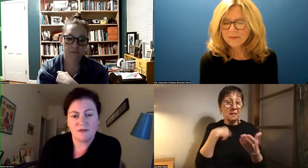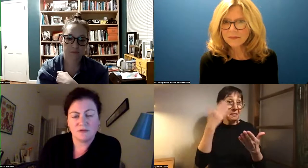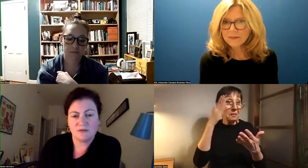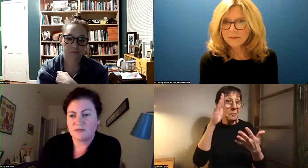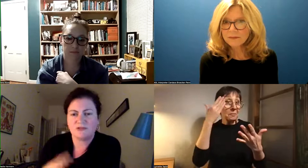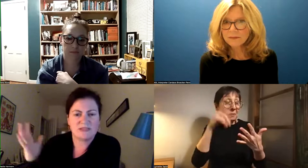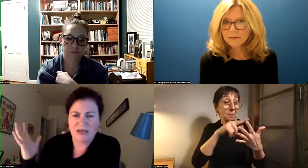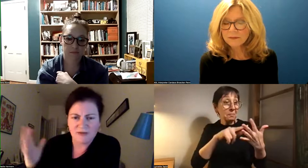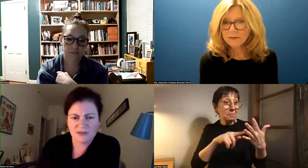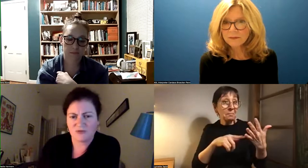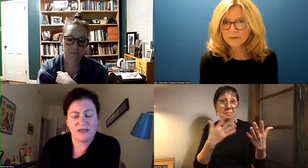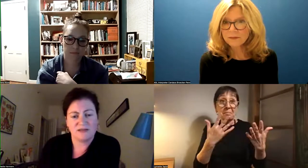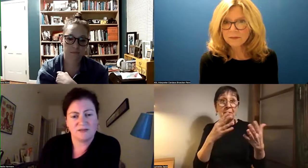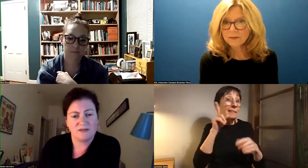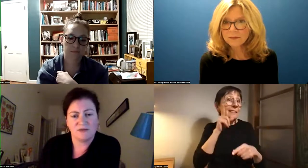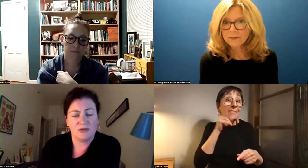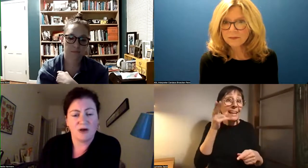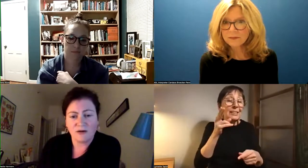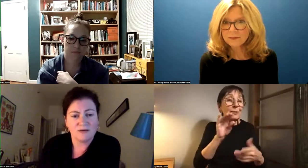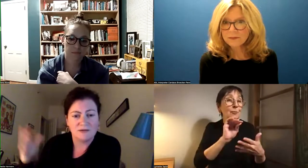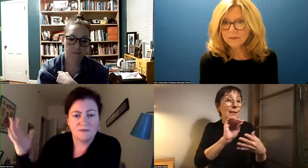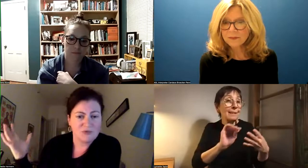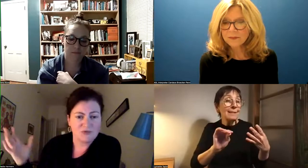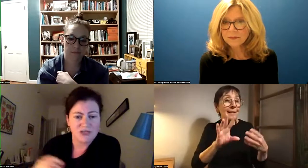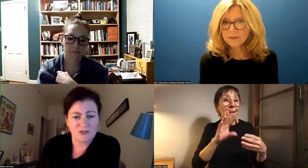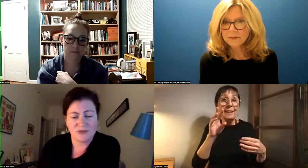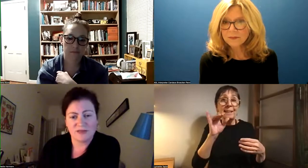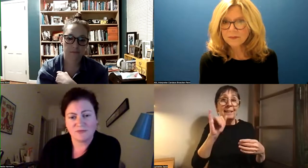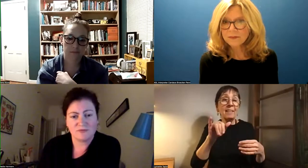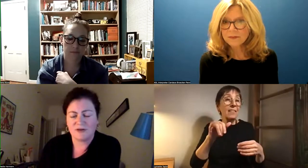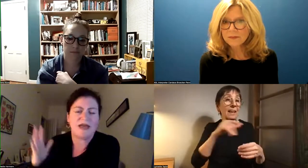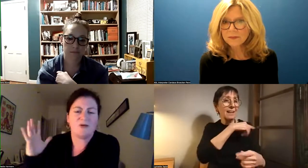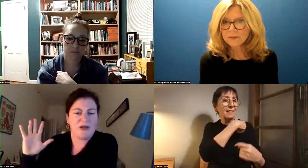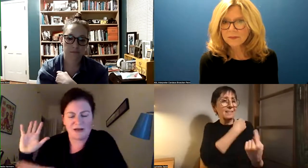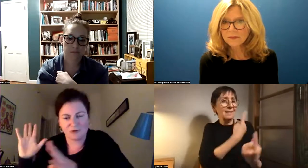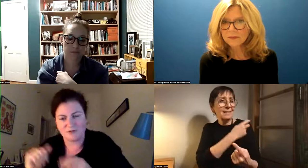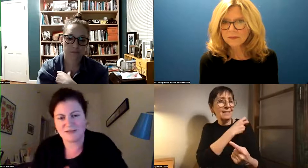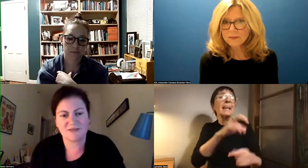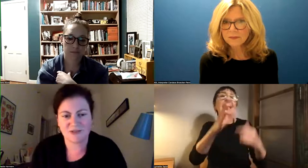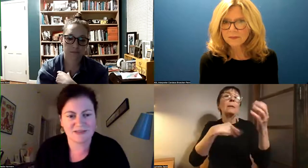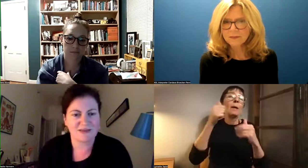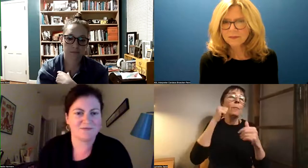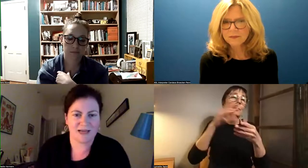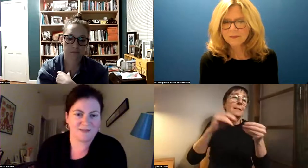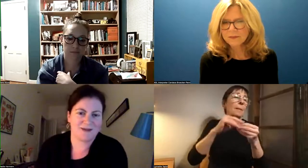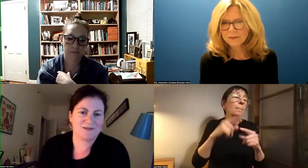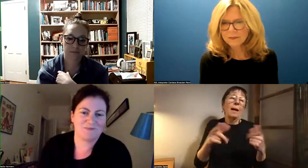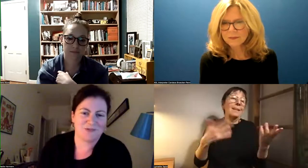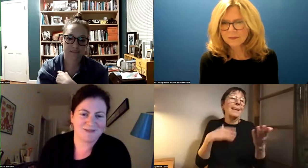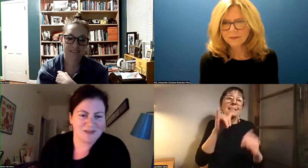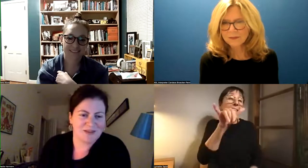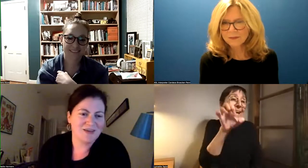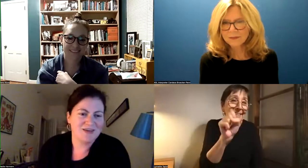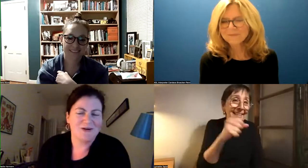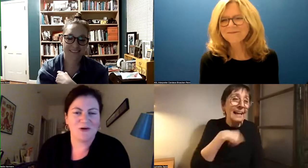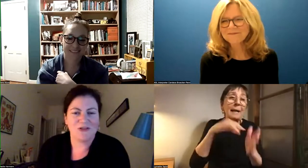you know, just deaf history and the long trajectory of, anyway, I won't, it's just, yes, I was